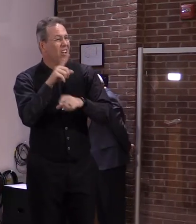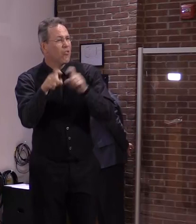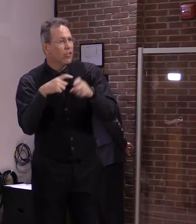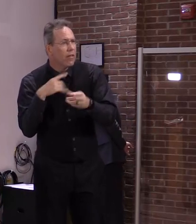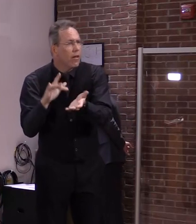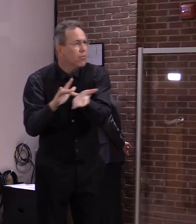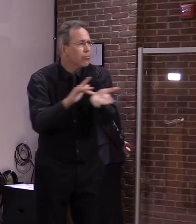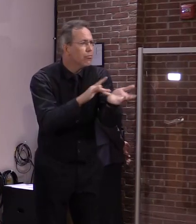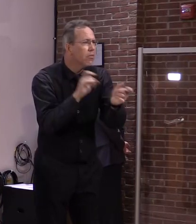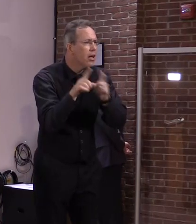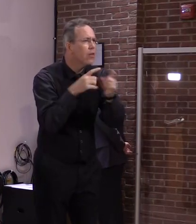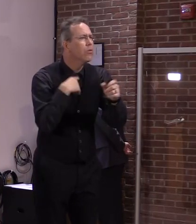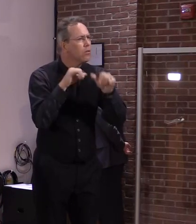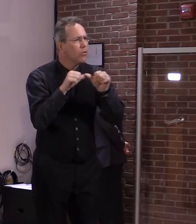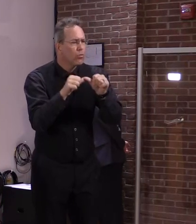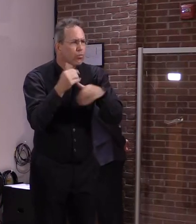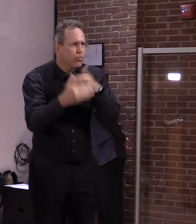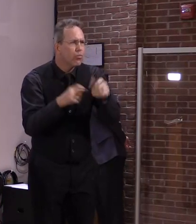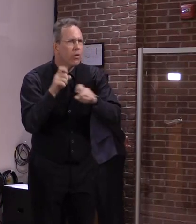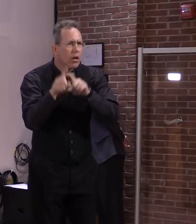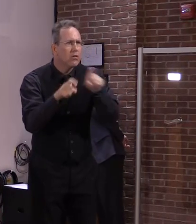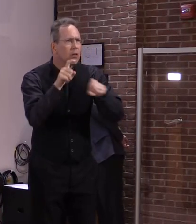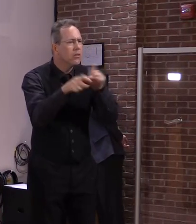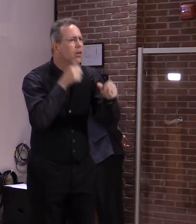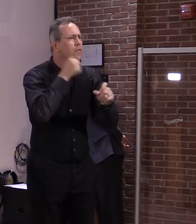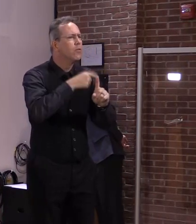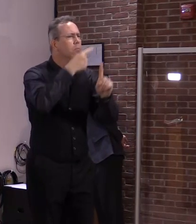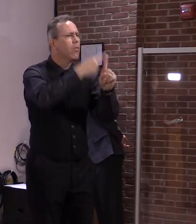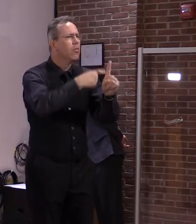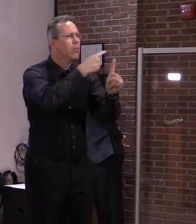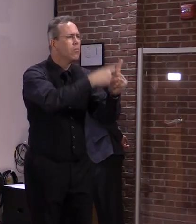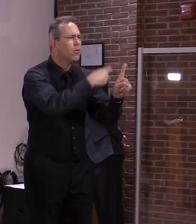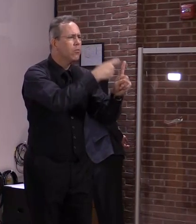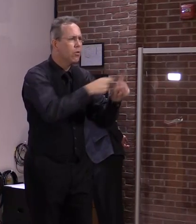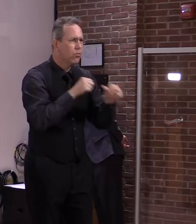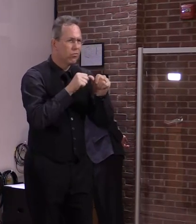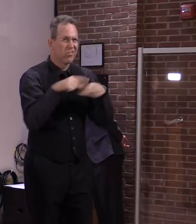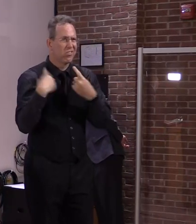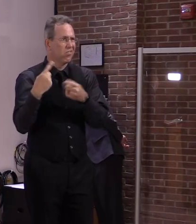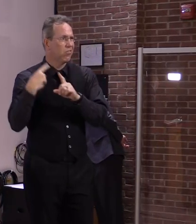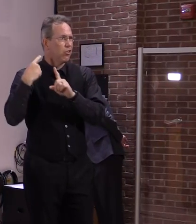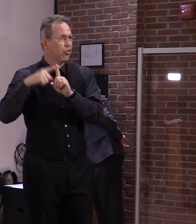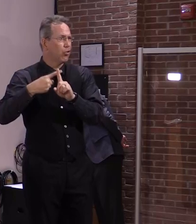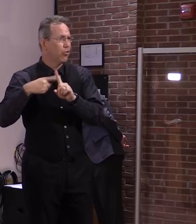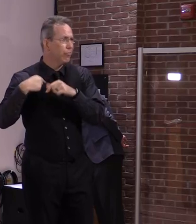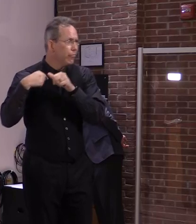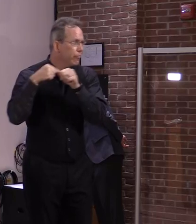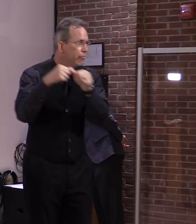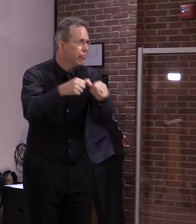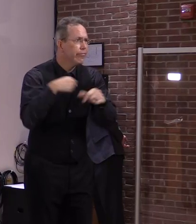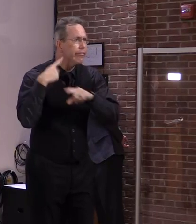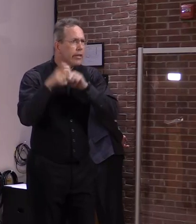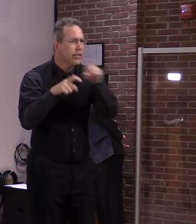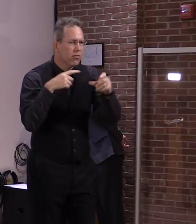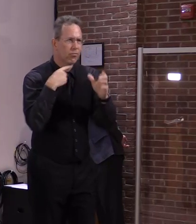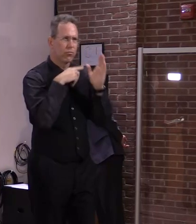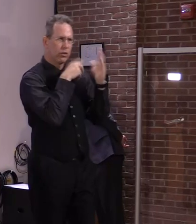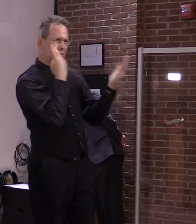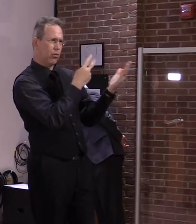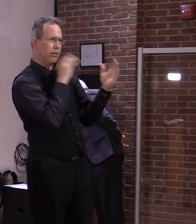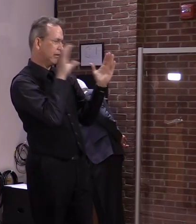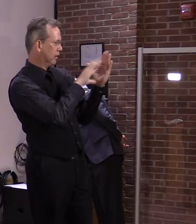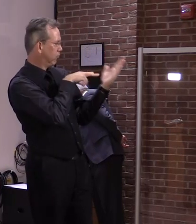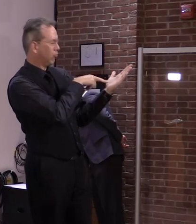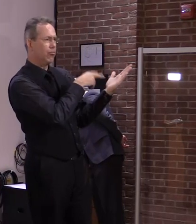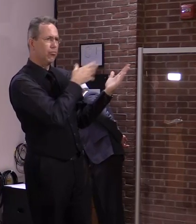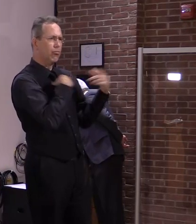the beginning of the pandemic. And that's how the results have come back from the school district. So I think it's just a fair depiction of the overarching